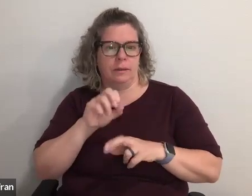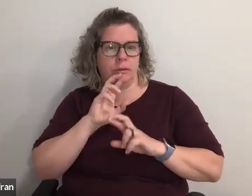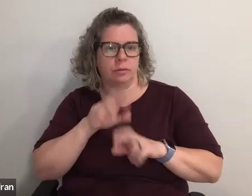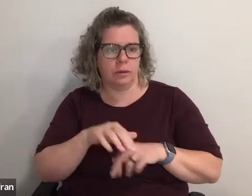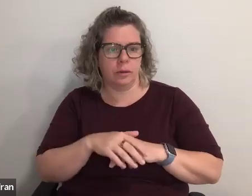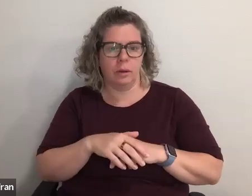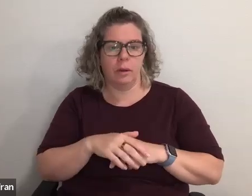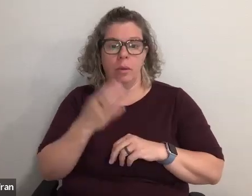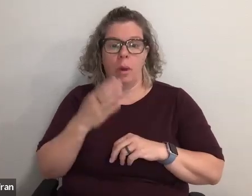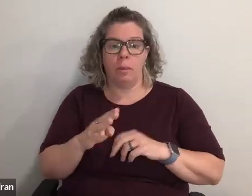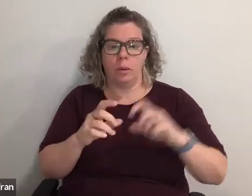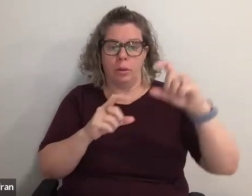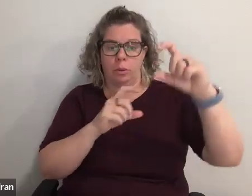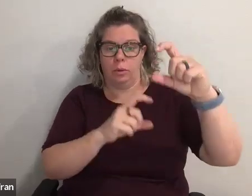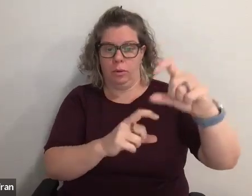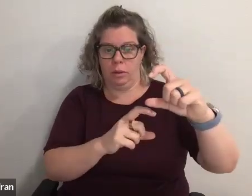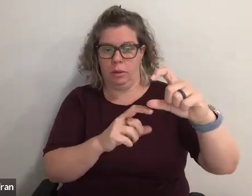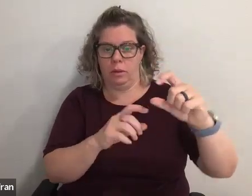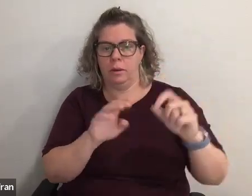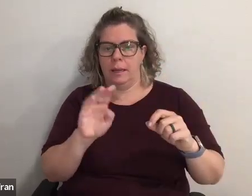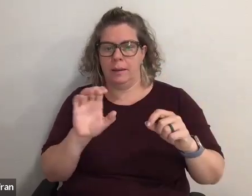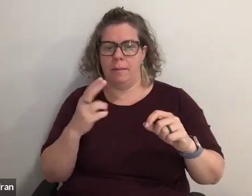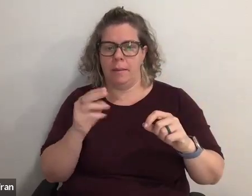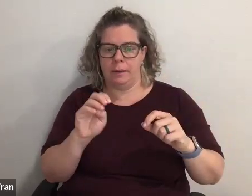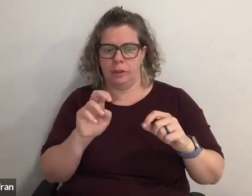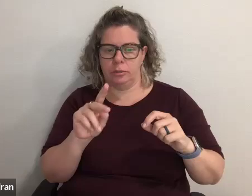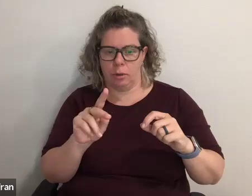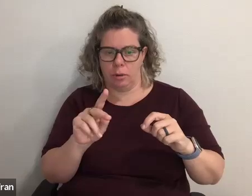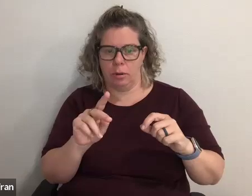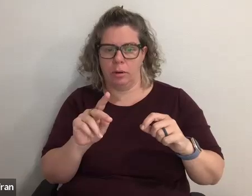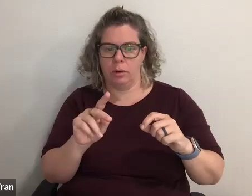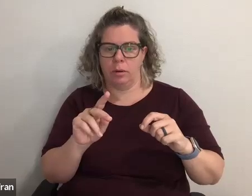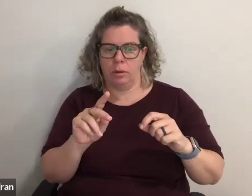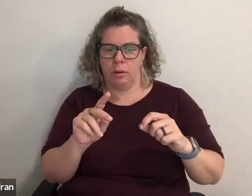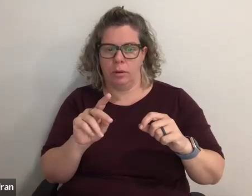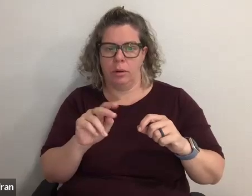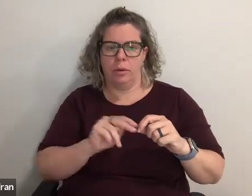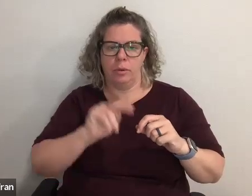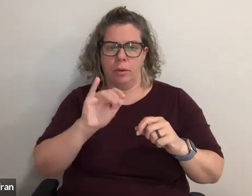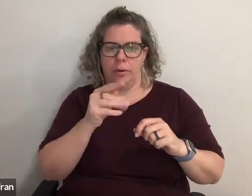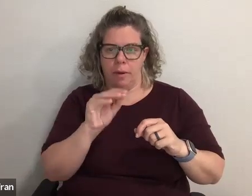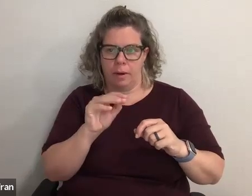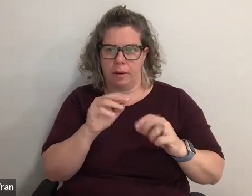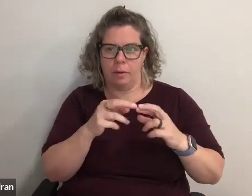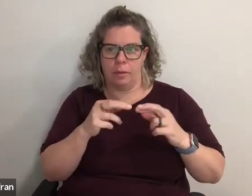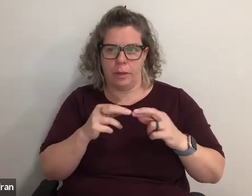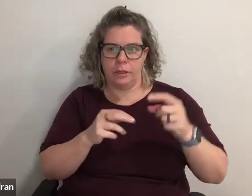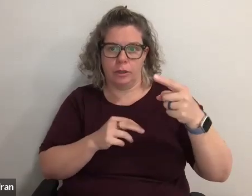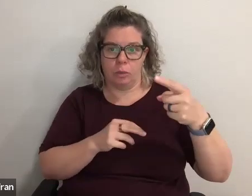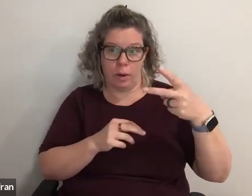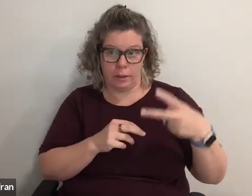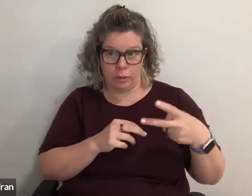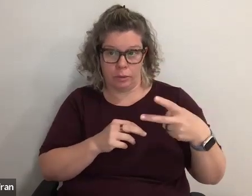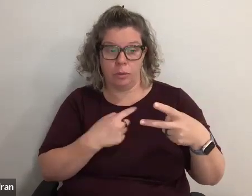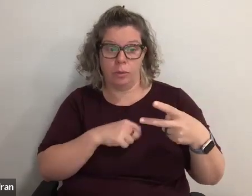left-hand side is Benchmark. So Benchmark is responsible for North Idaho, which is regions 1 and 2.